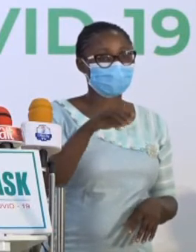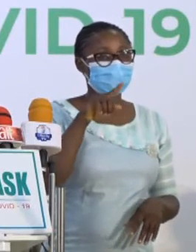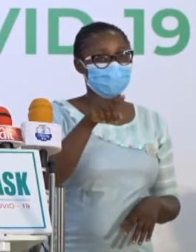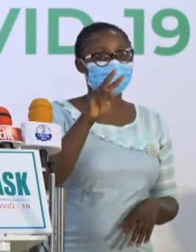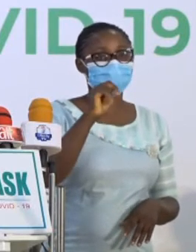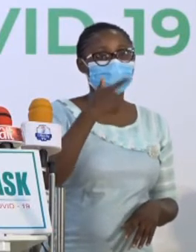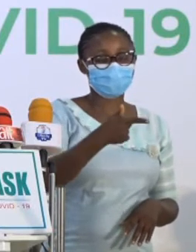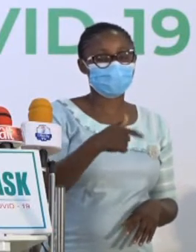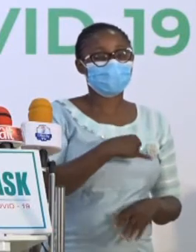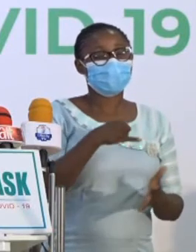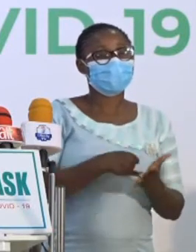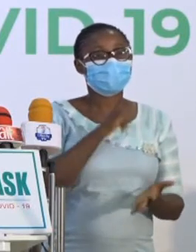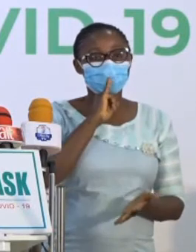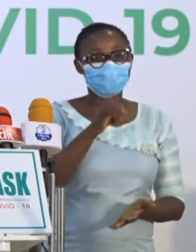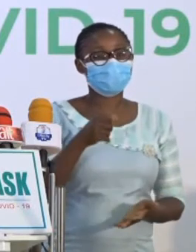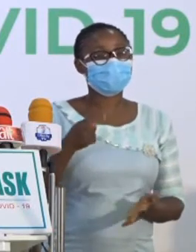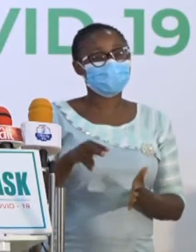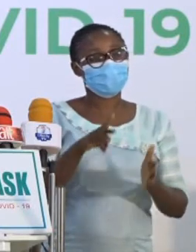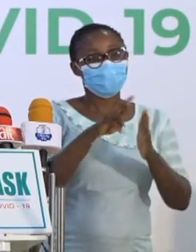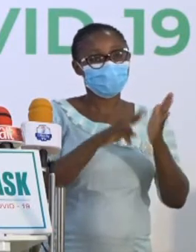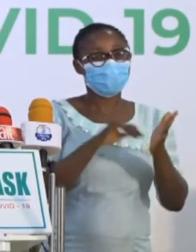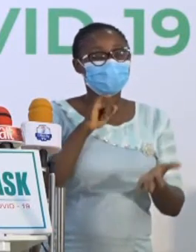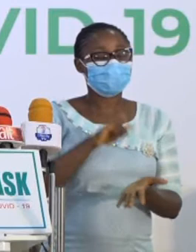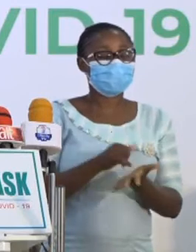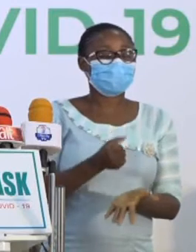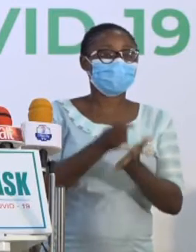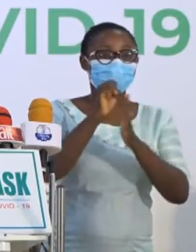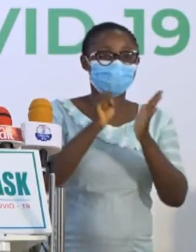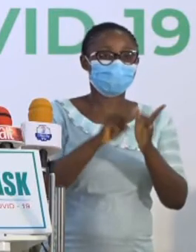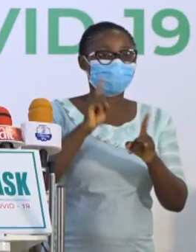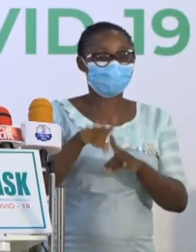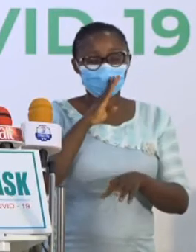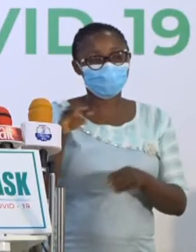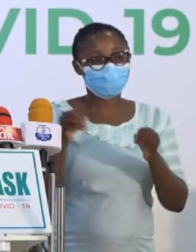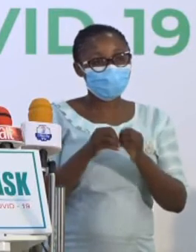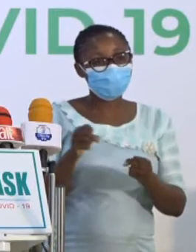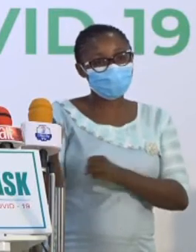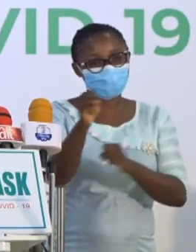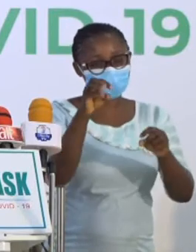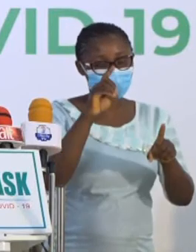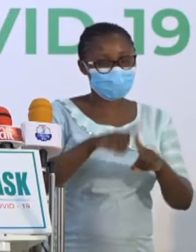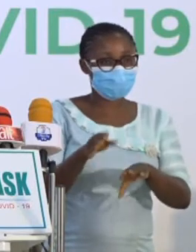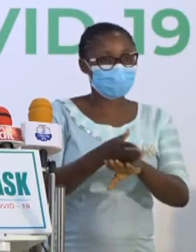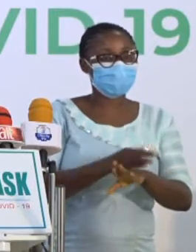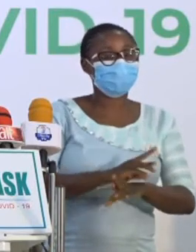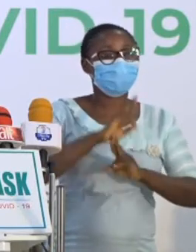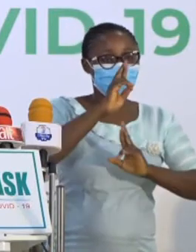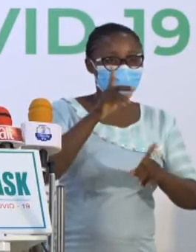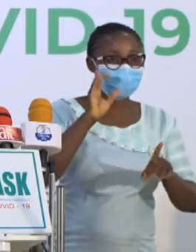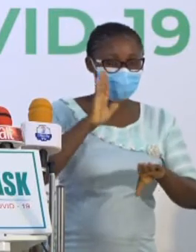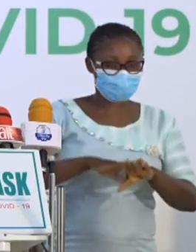state teams to be more strategic in the implementation of the activities to improve the overall response to